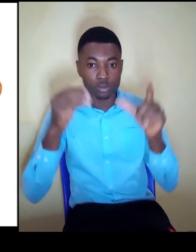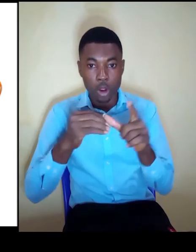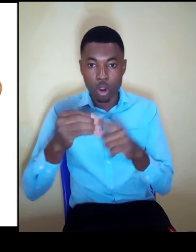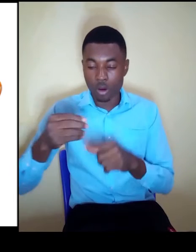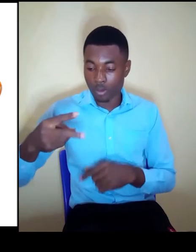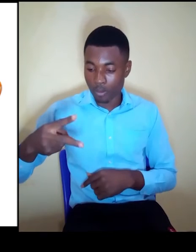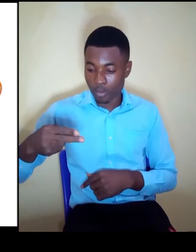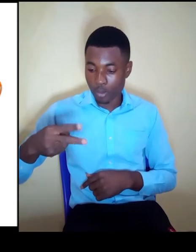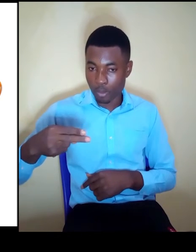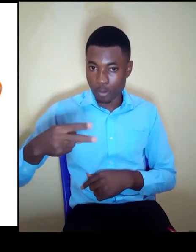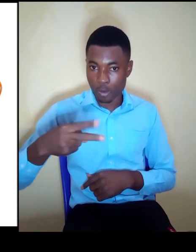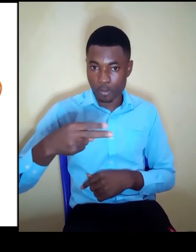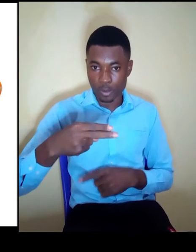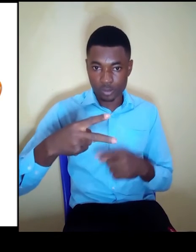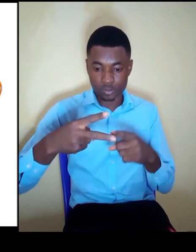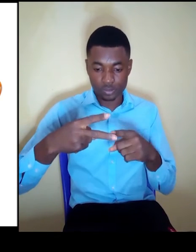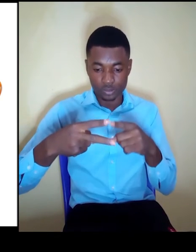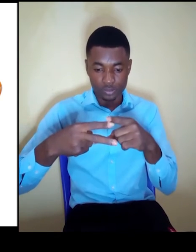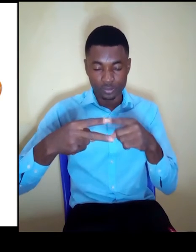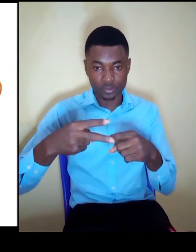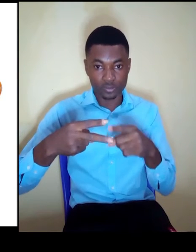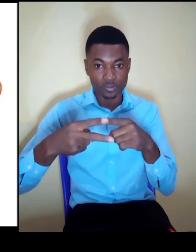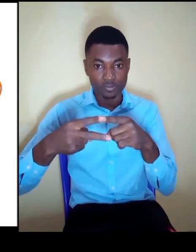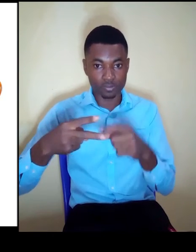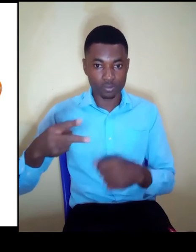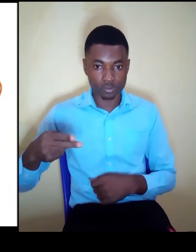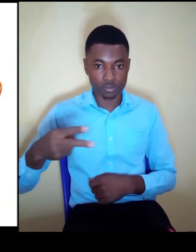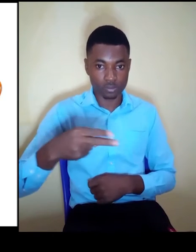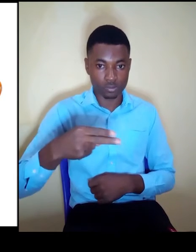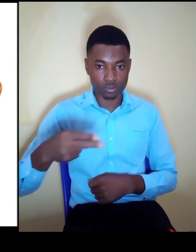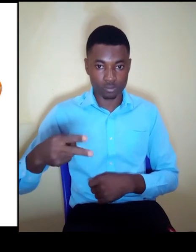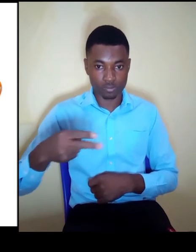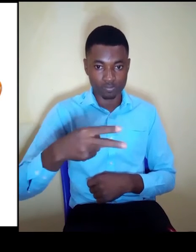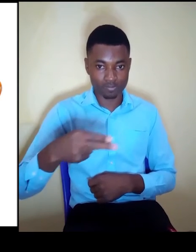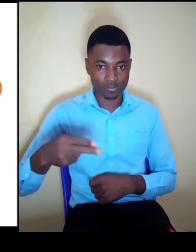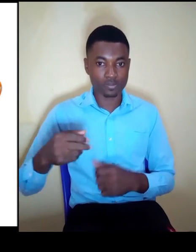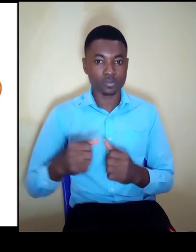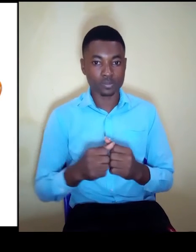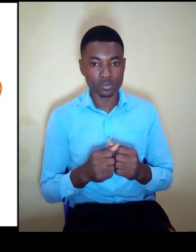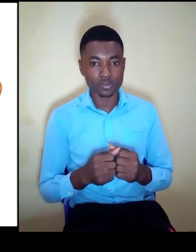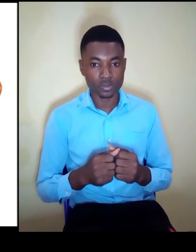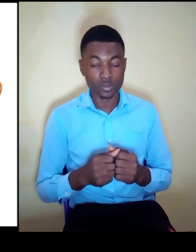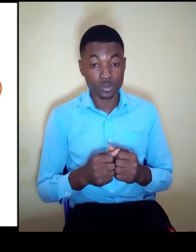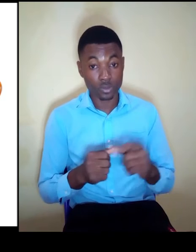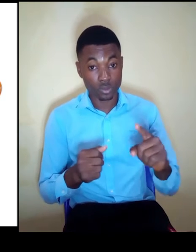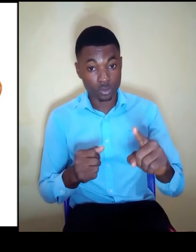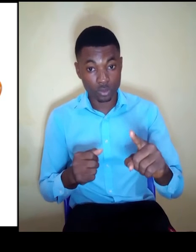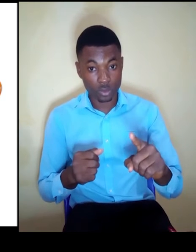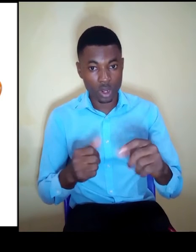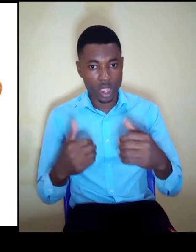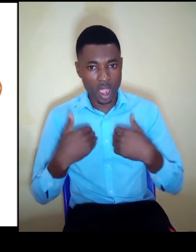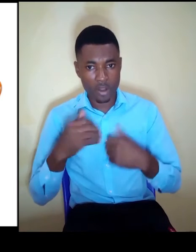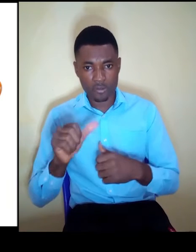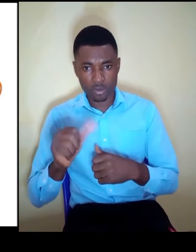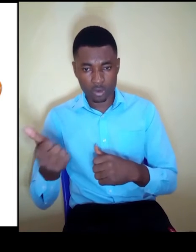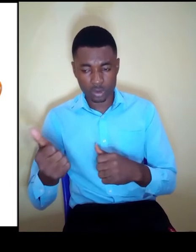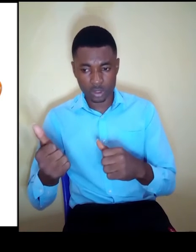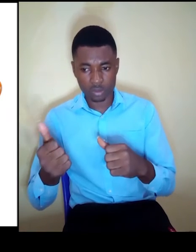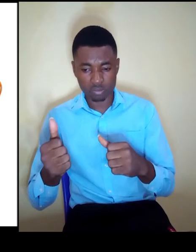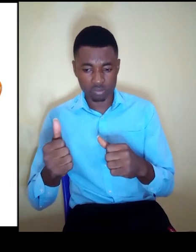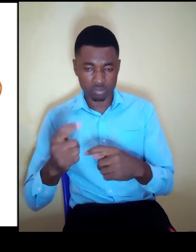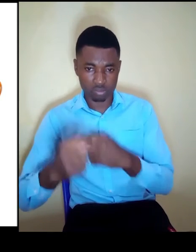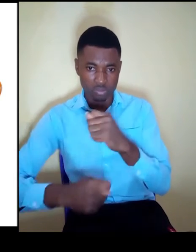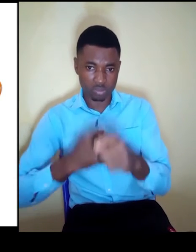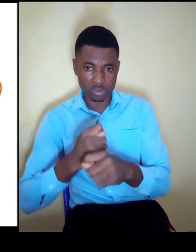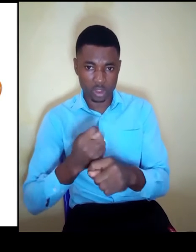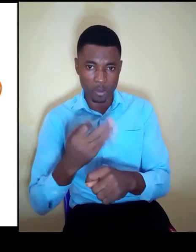finger and the middle finger moved back and forth as if cutting an object. However, there are other forms of iconicity